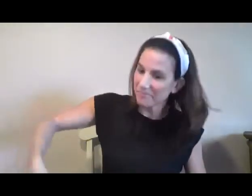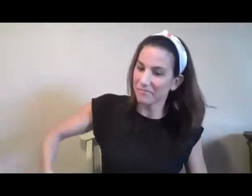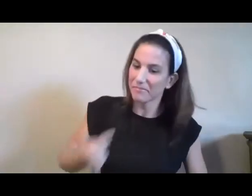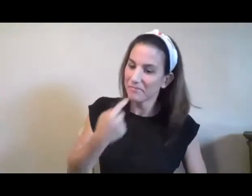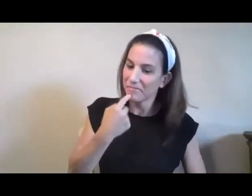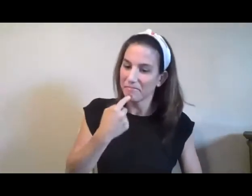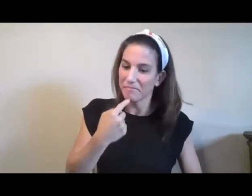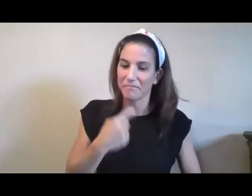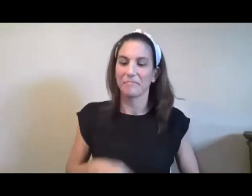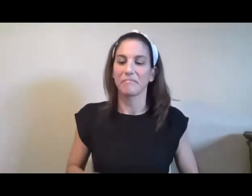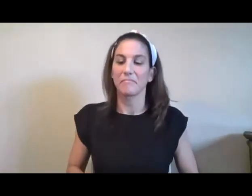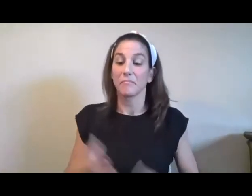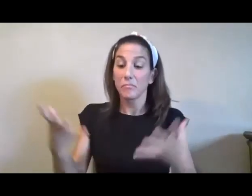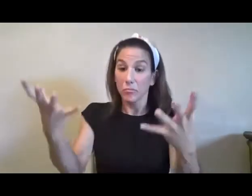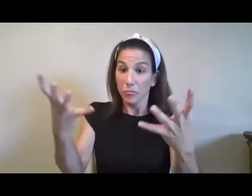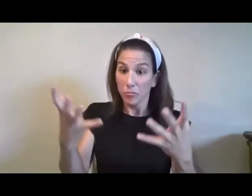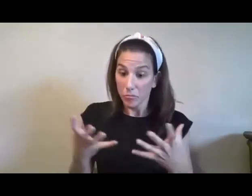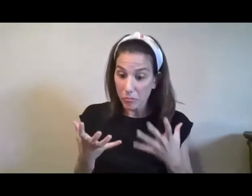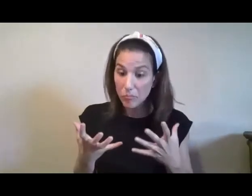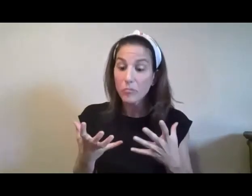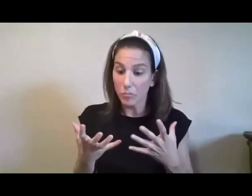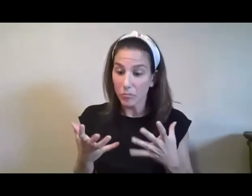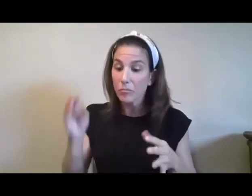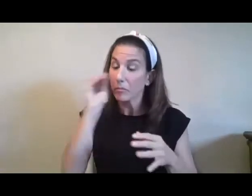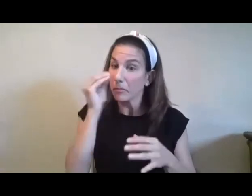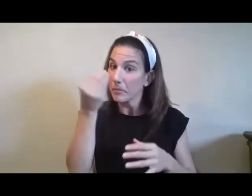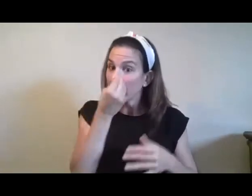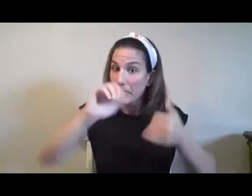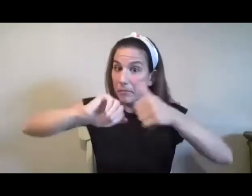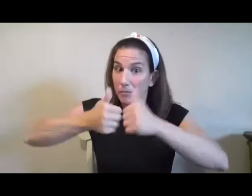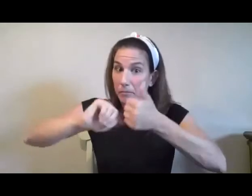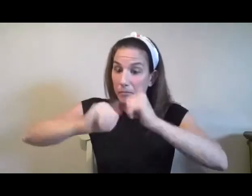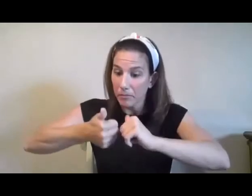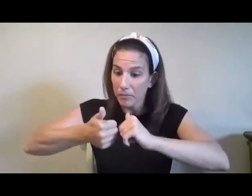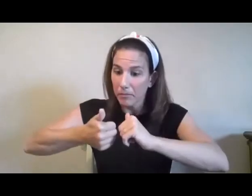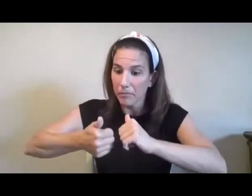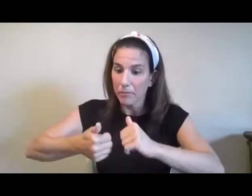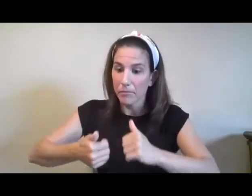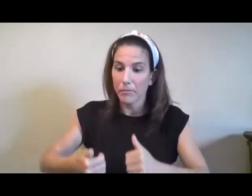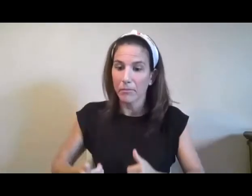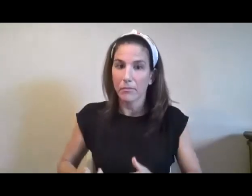she said. "Would you like to enter a flower contest?